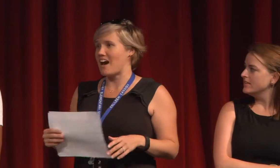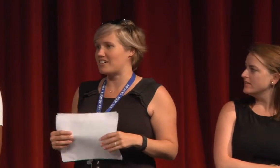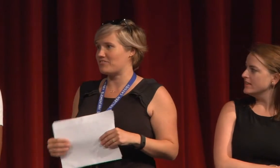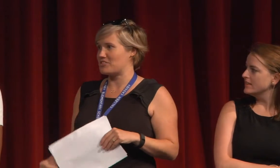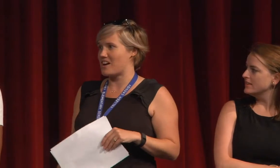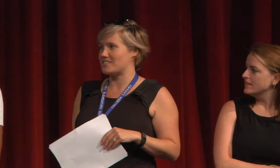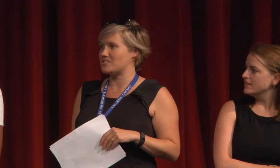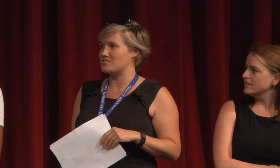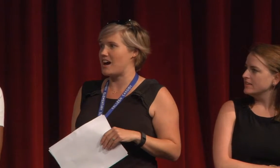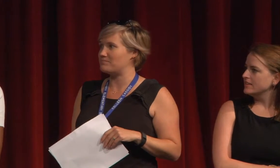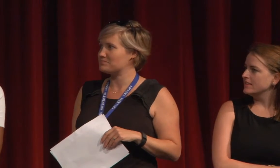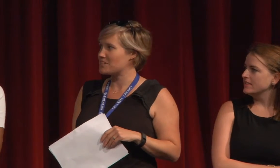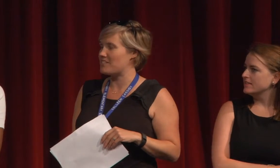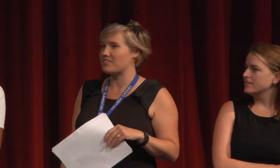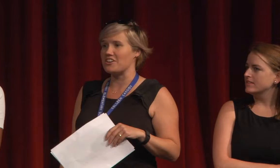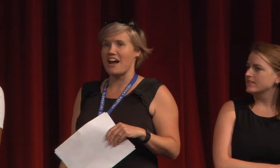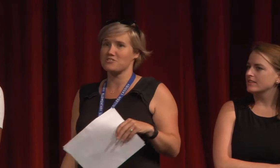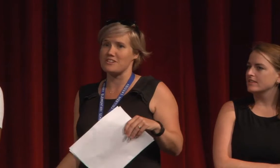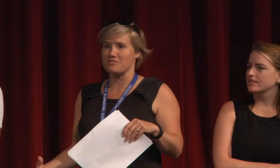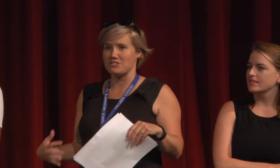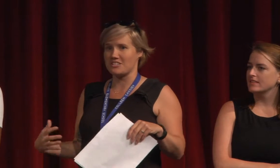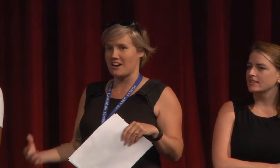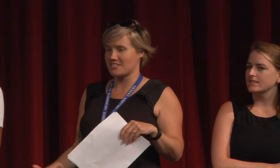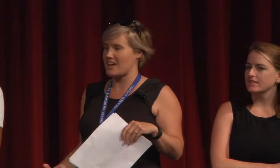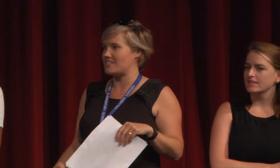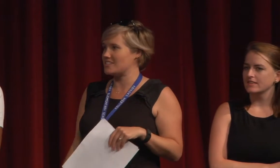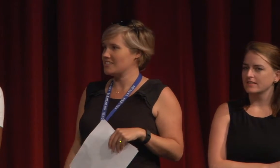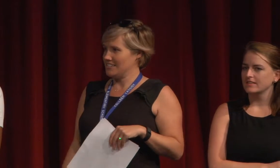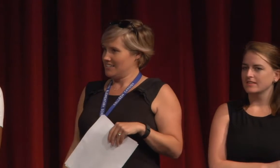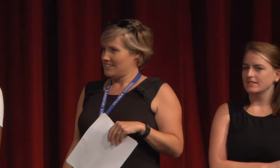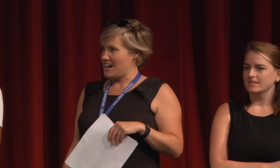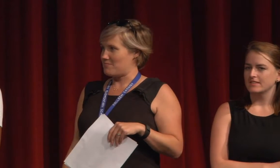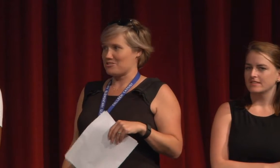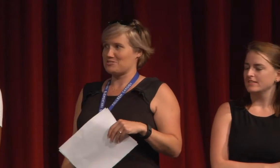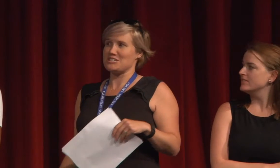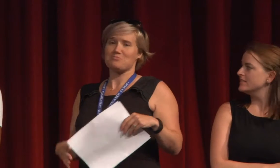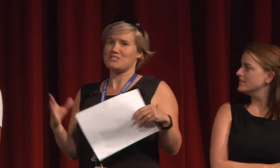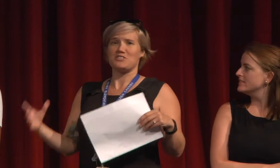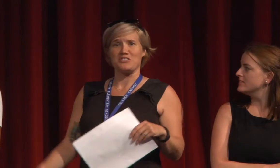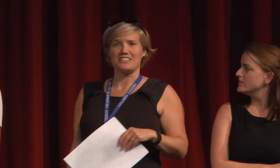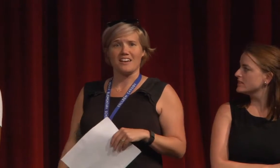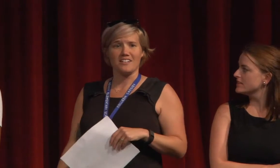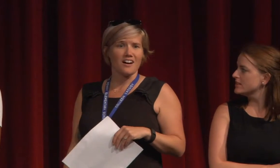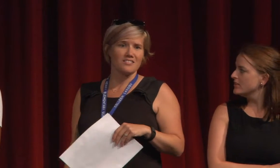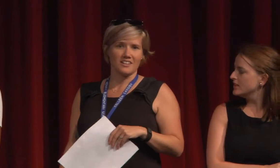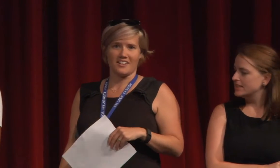county for you guys to kind of interact with when you see us. And our students, please feel free to say hello,